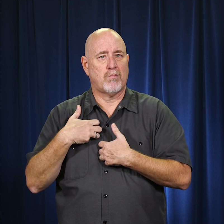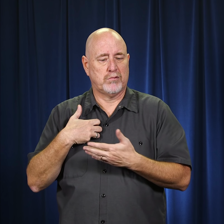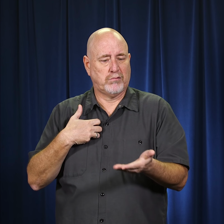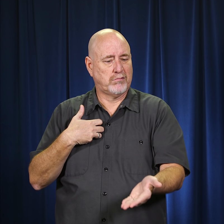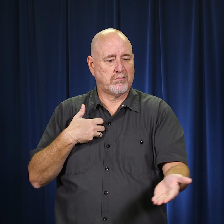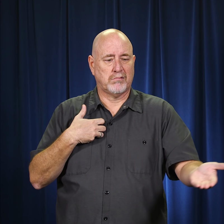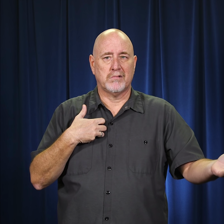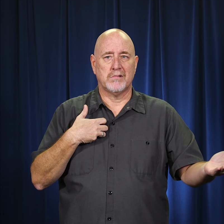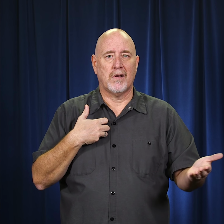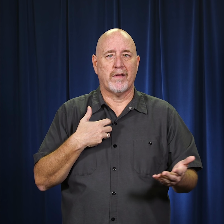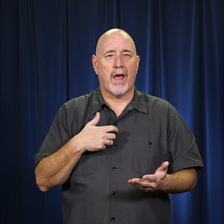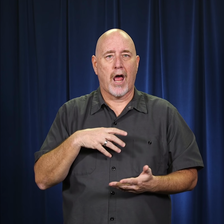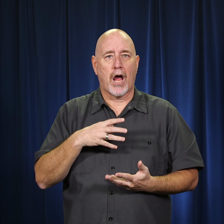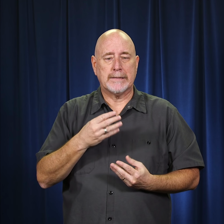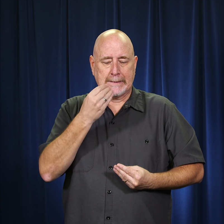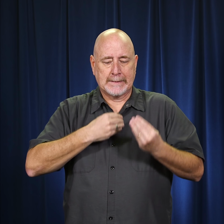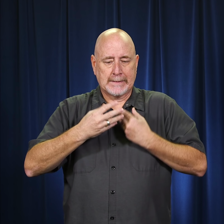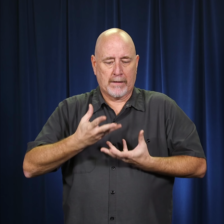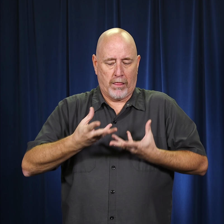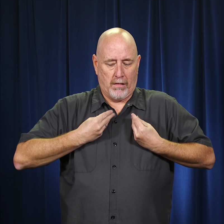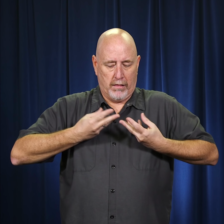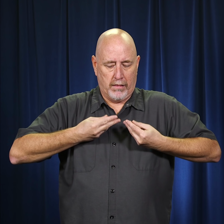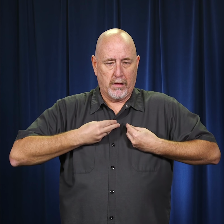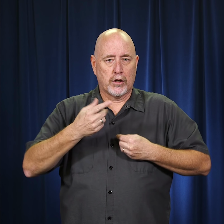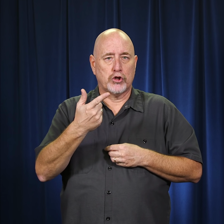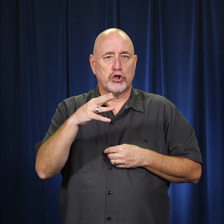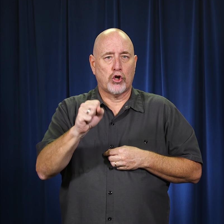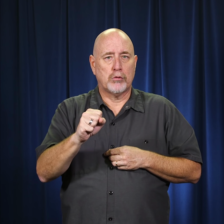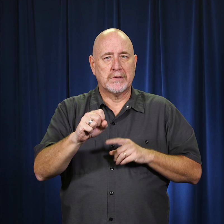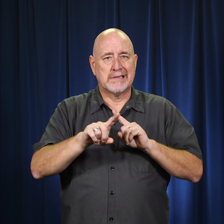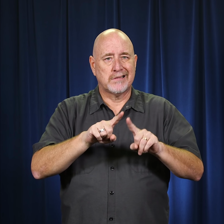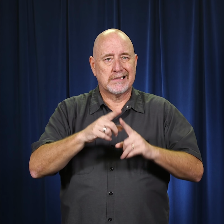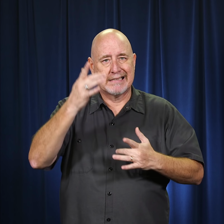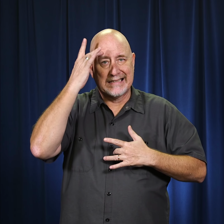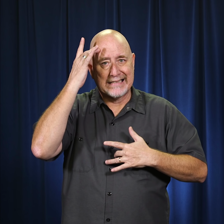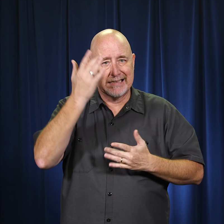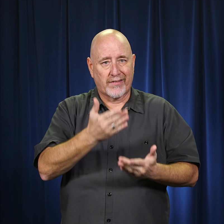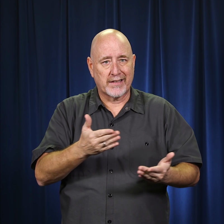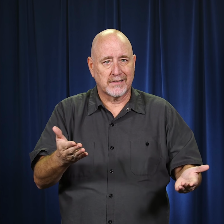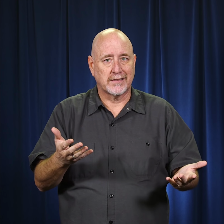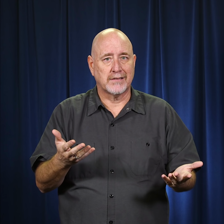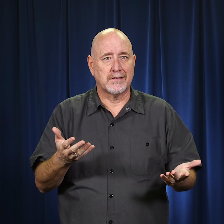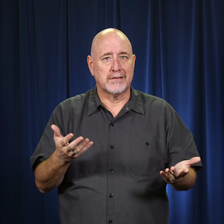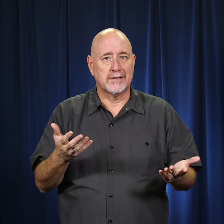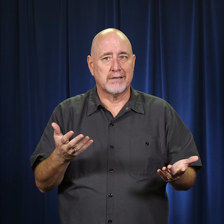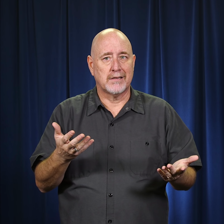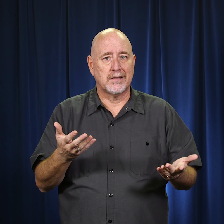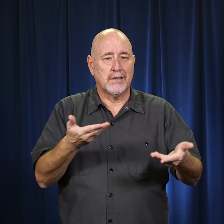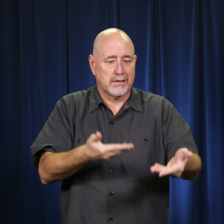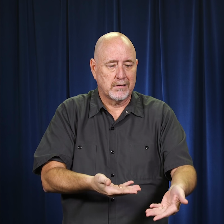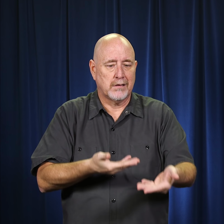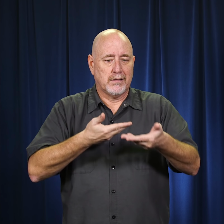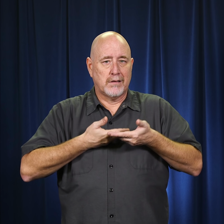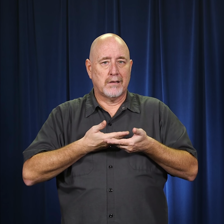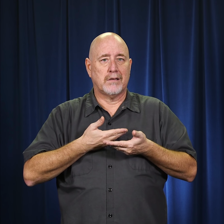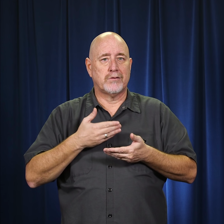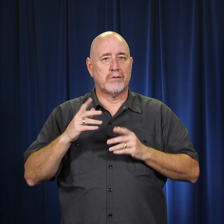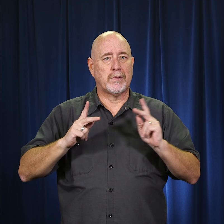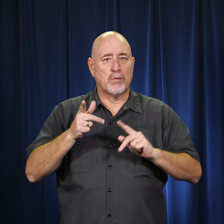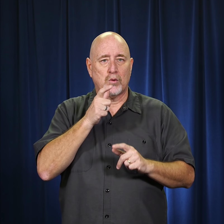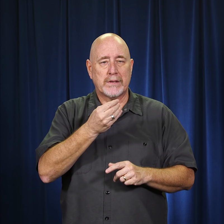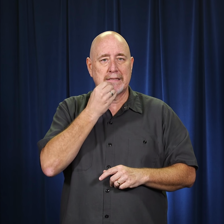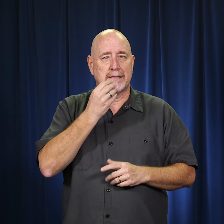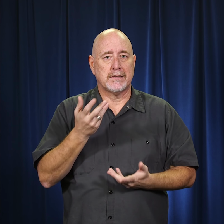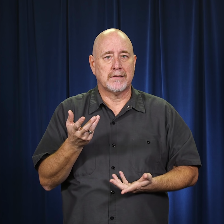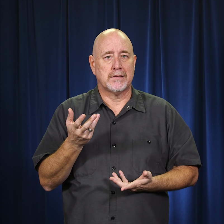animals that take in germ disease-ridden things and those things would be passed